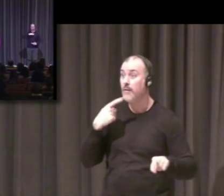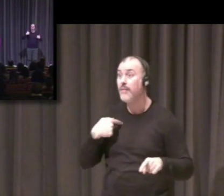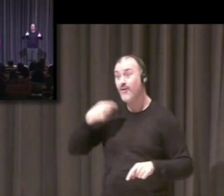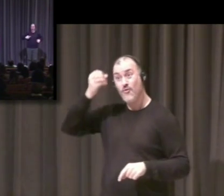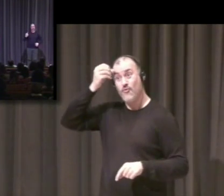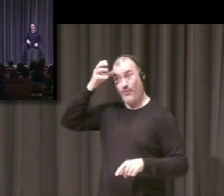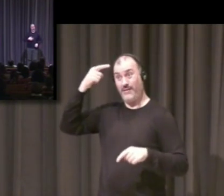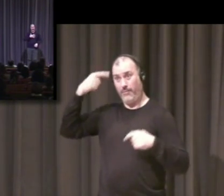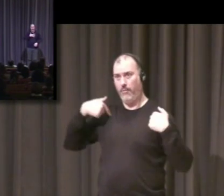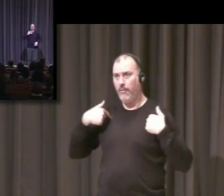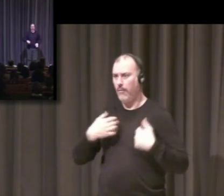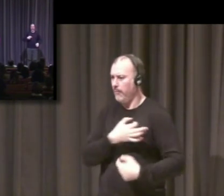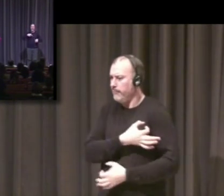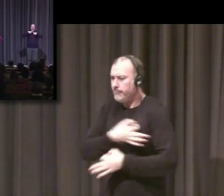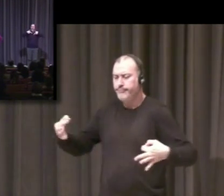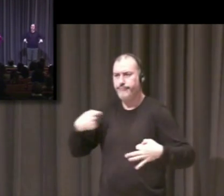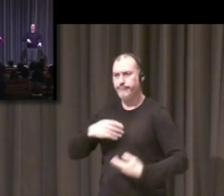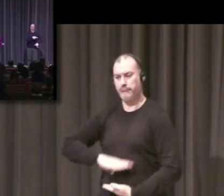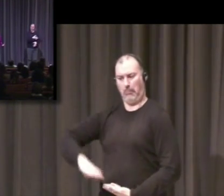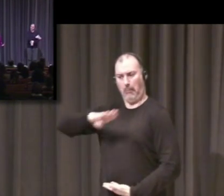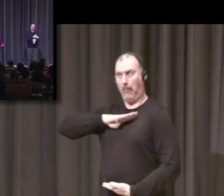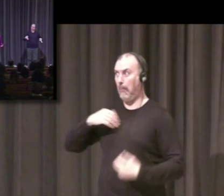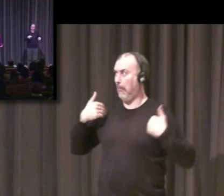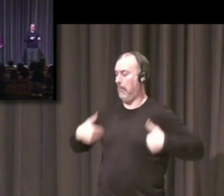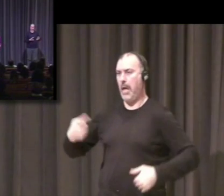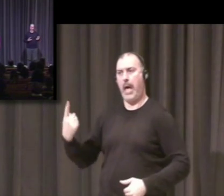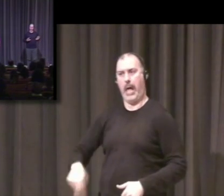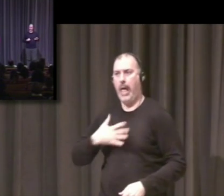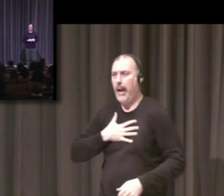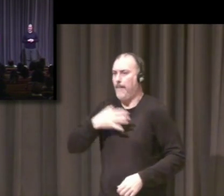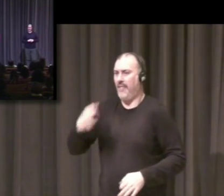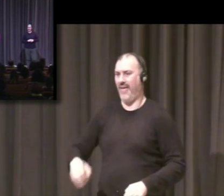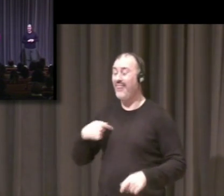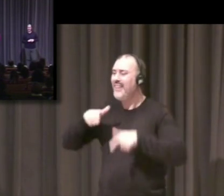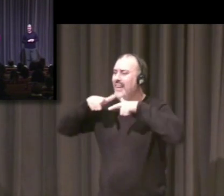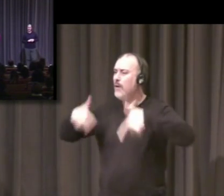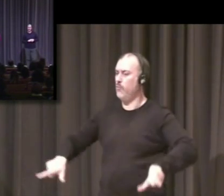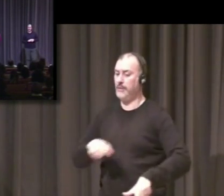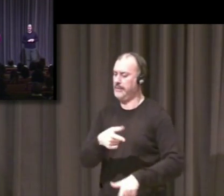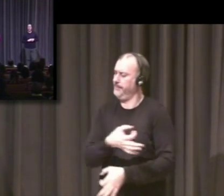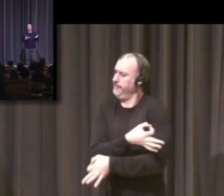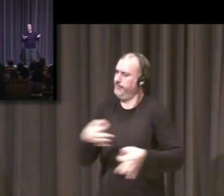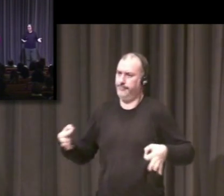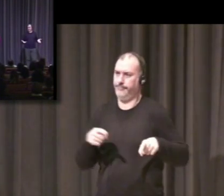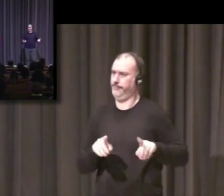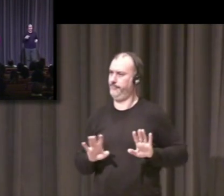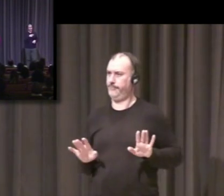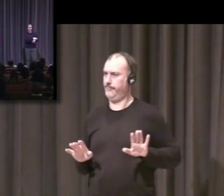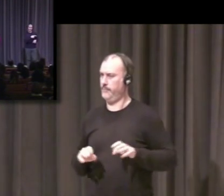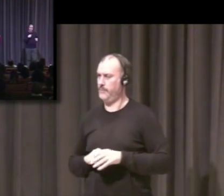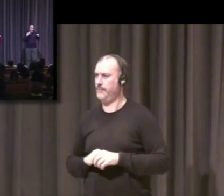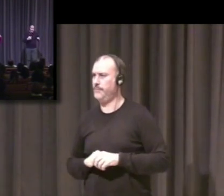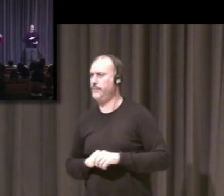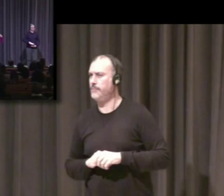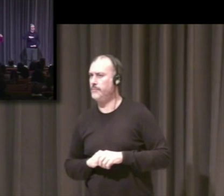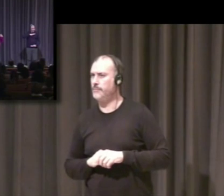linguistically. And they will be able to engage in all of those activities we talked about at the beginning. They